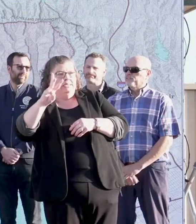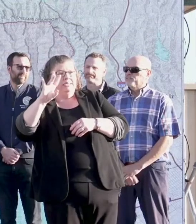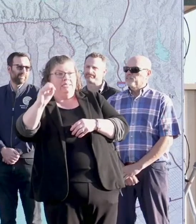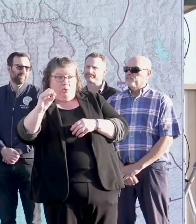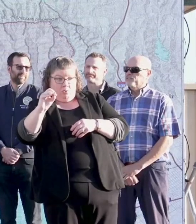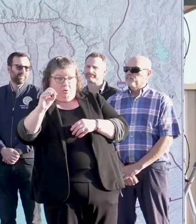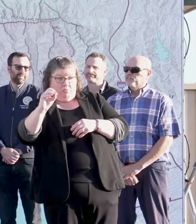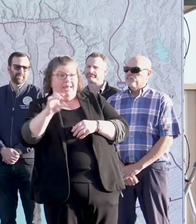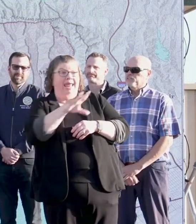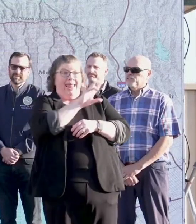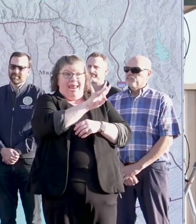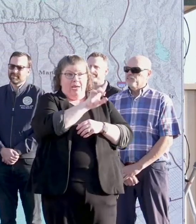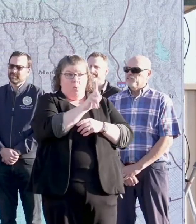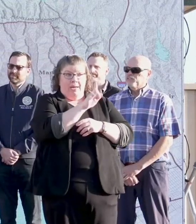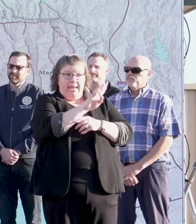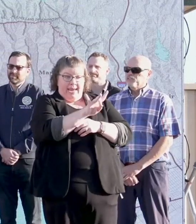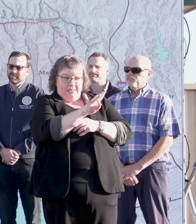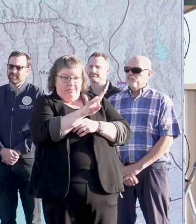818-380-2460. Again, that is